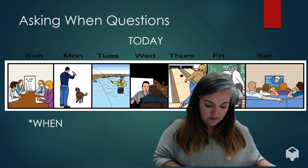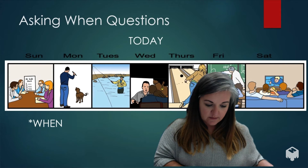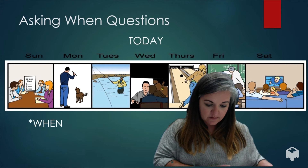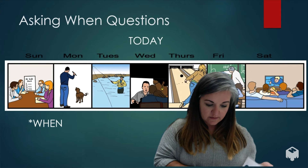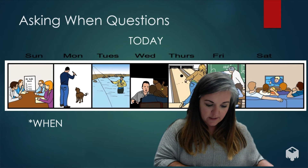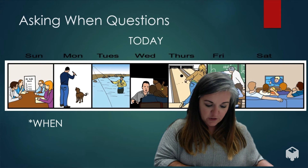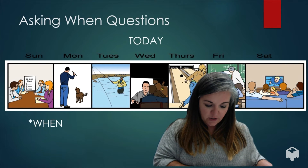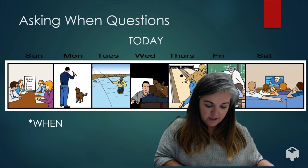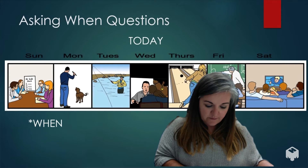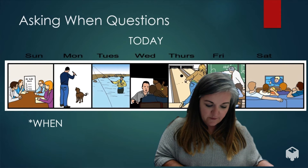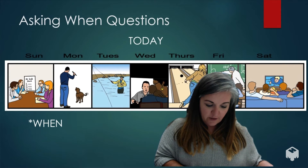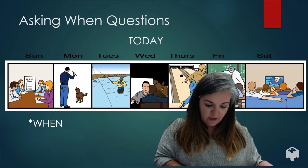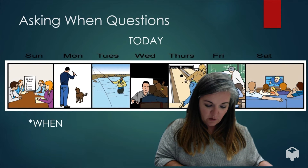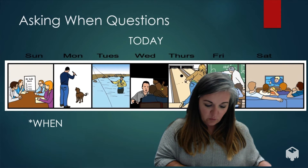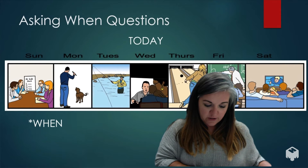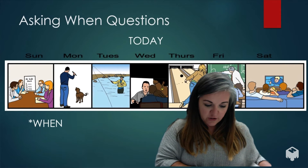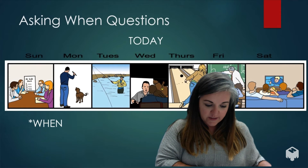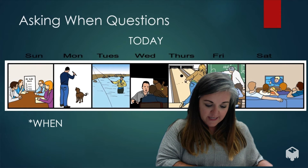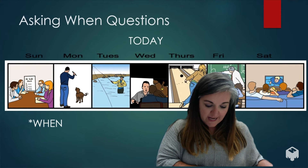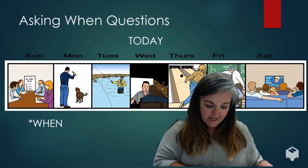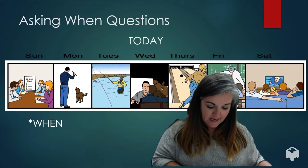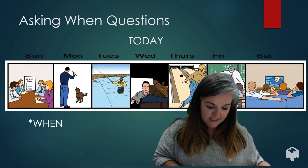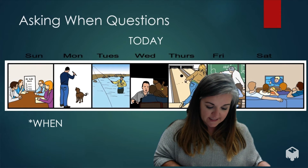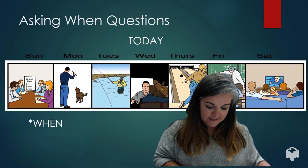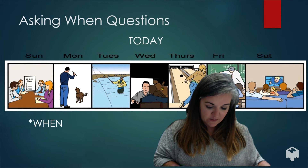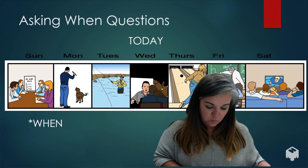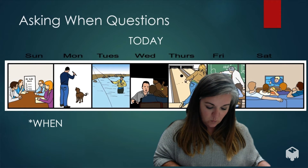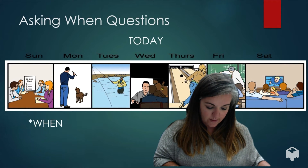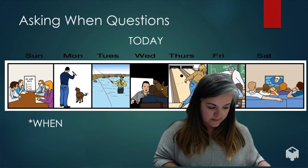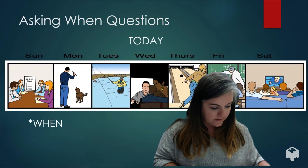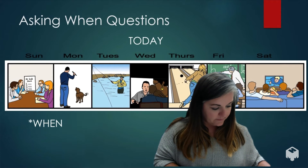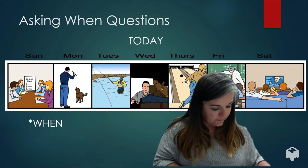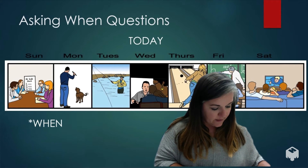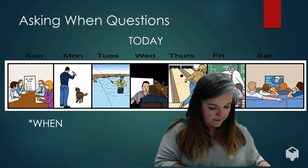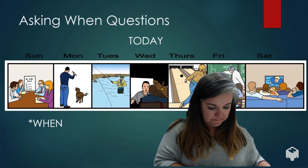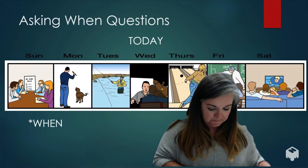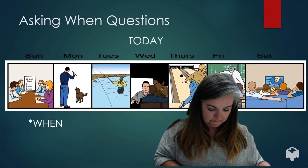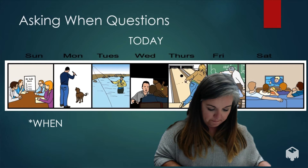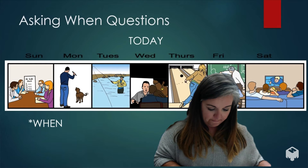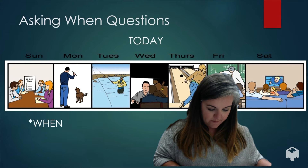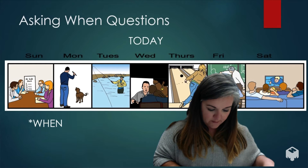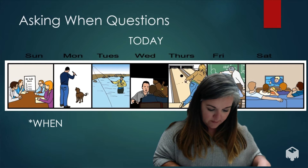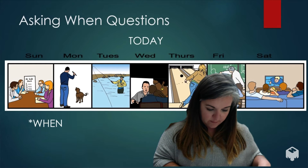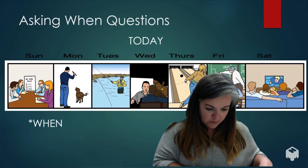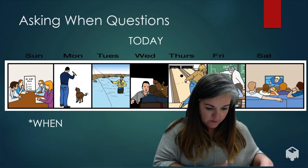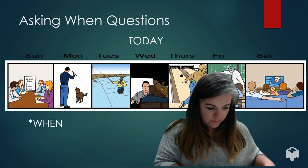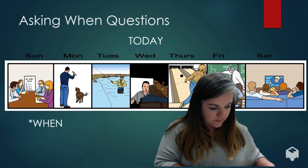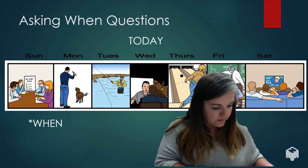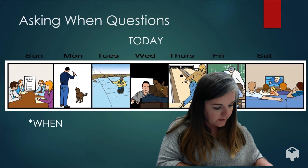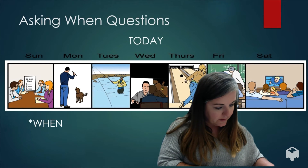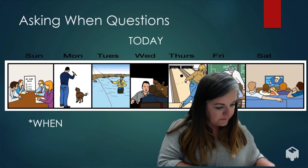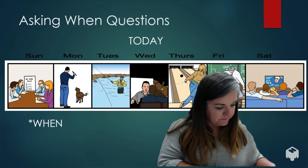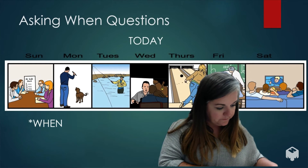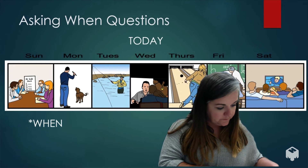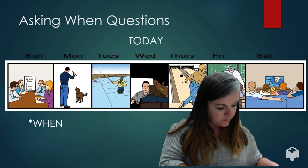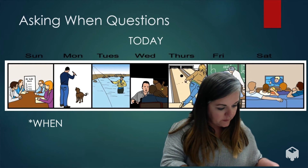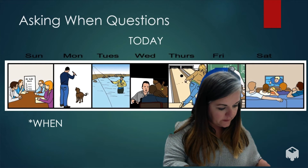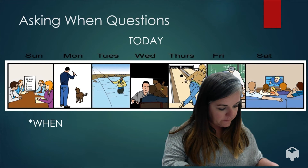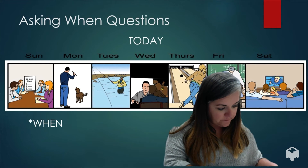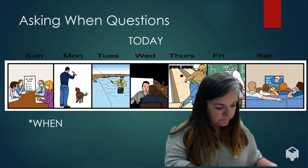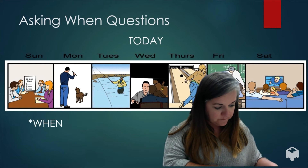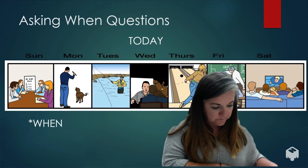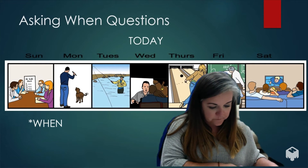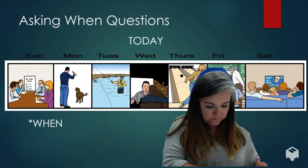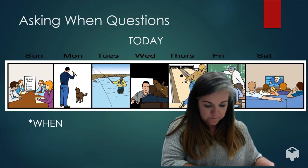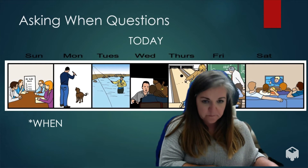and try to figure out which day I did what. Okay. Just 1 second. All